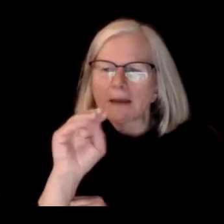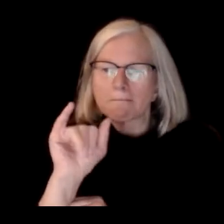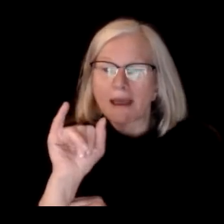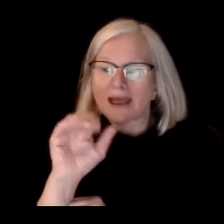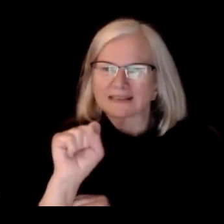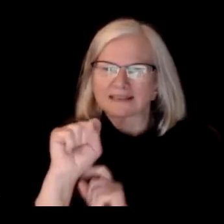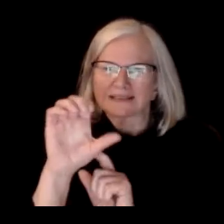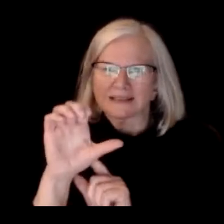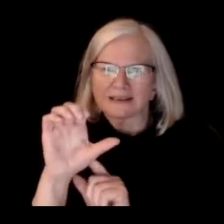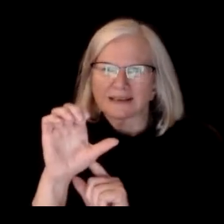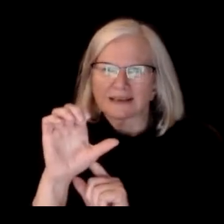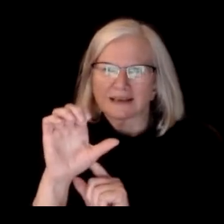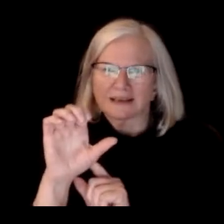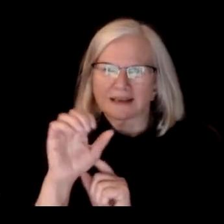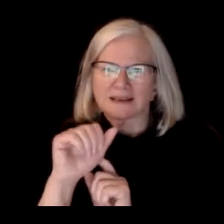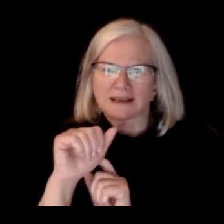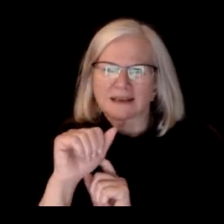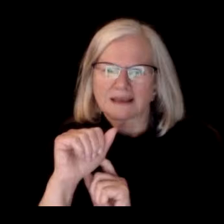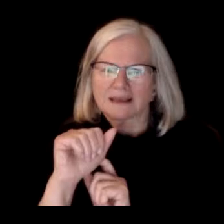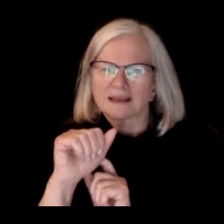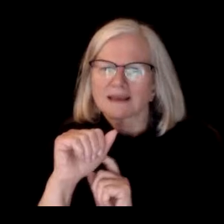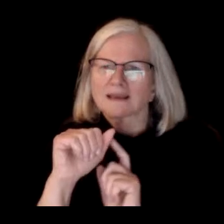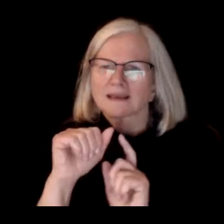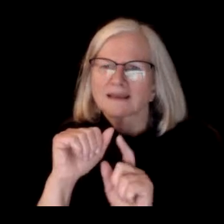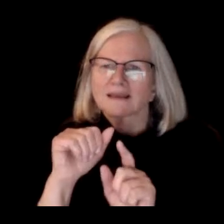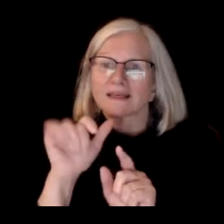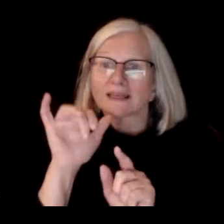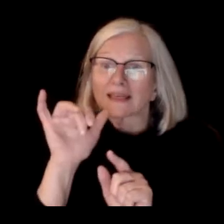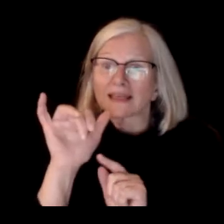CDC has reported